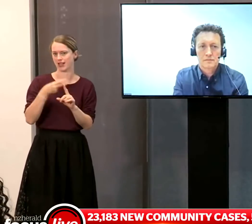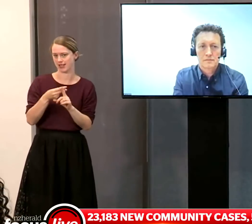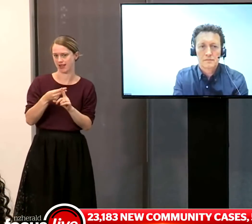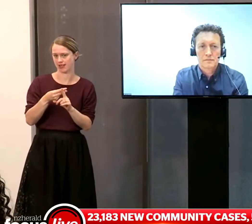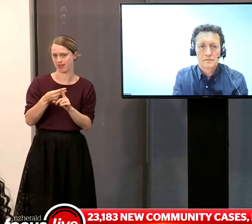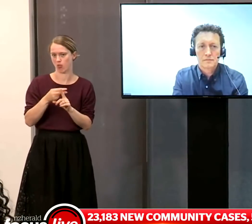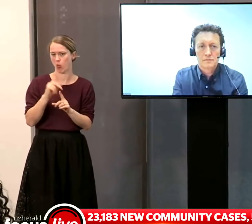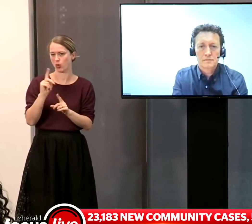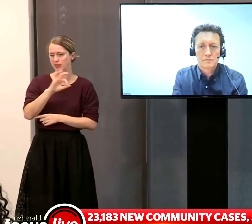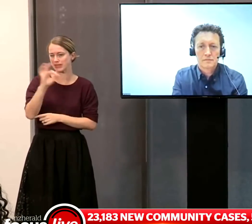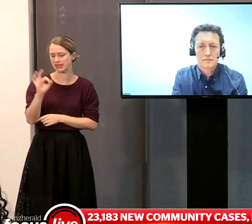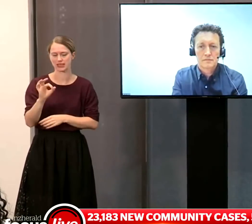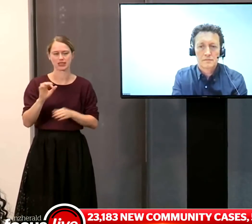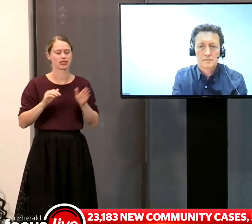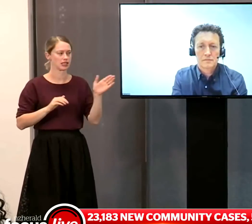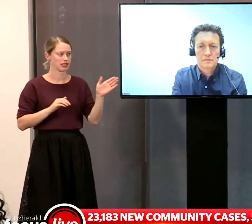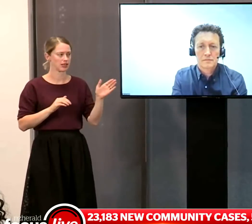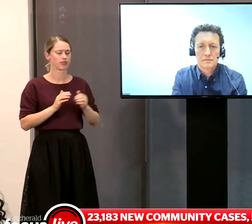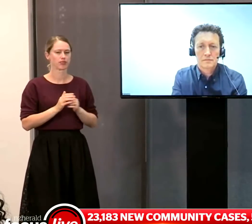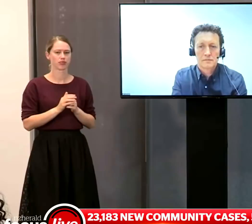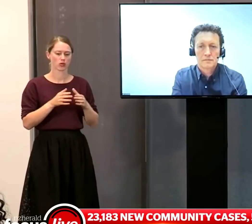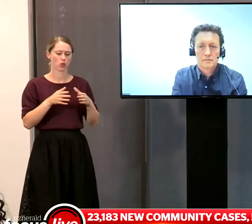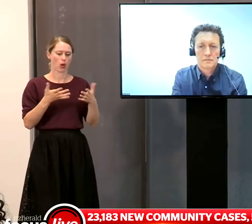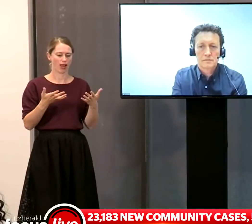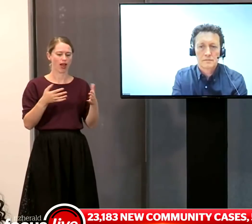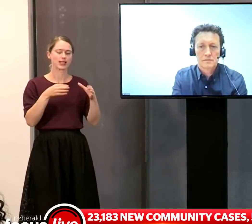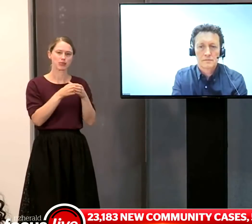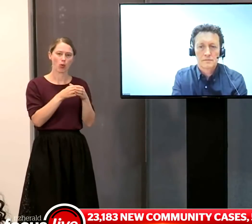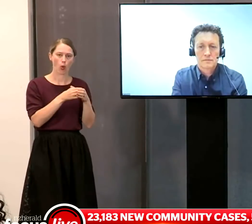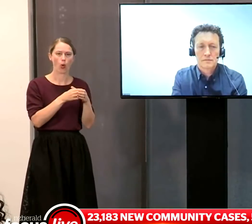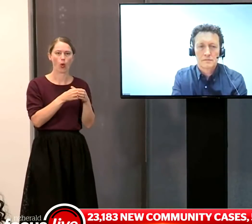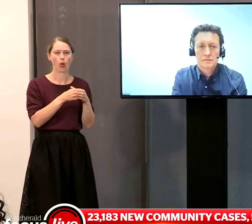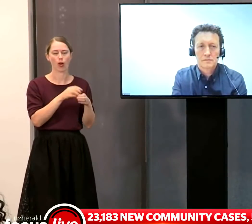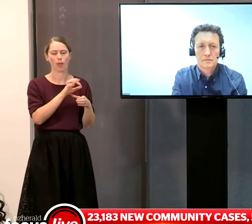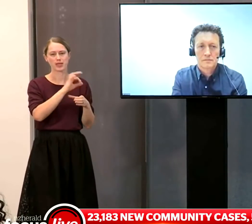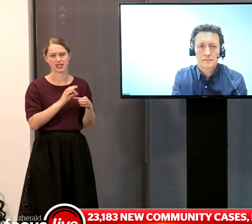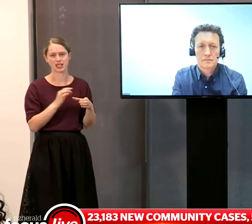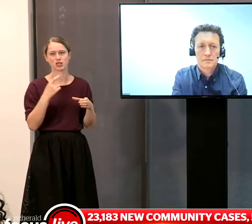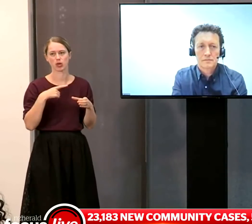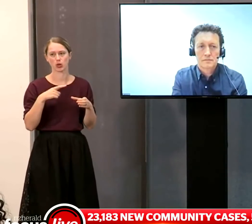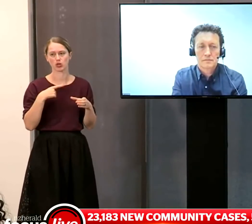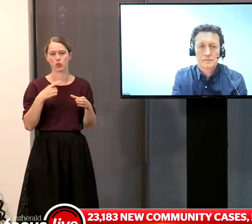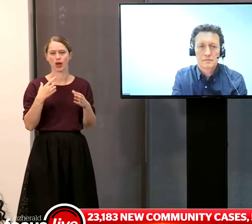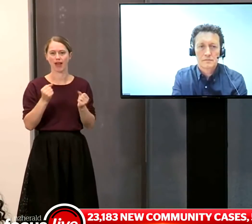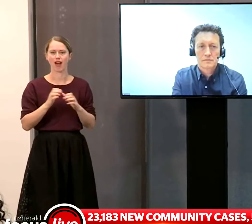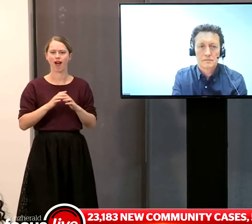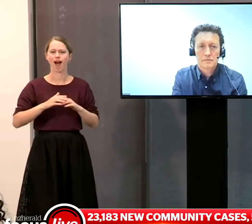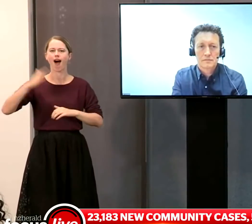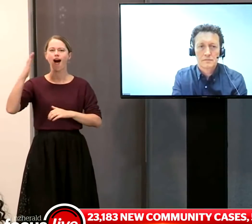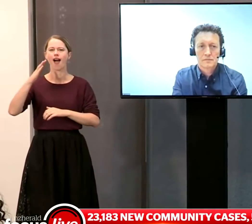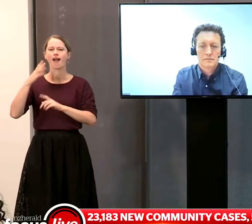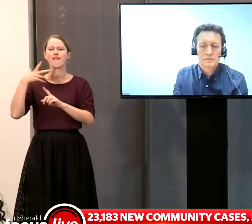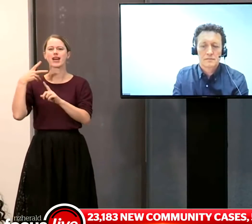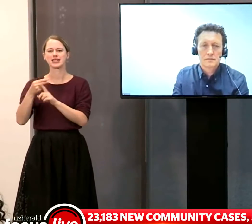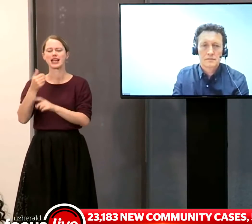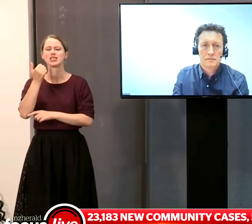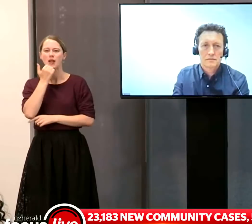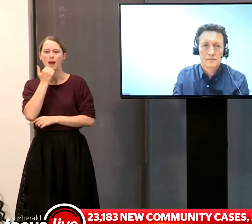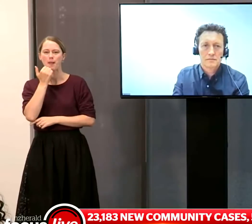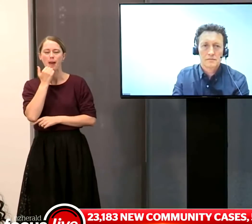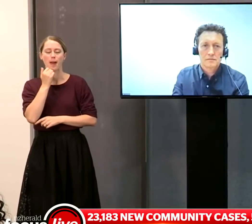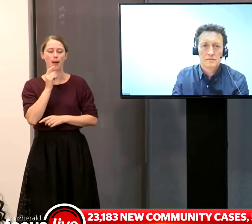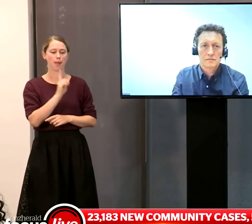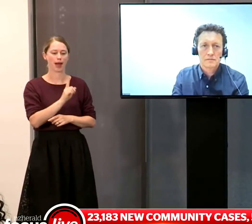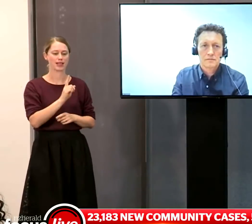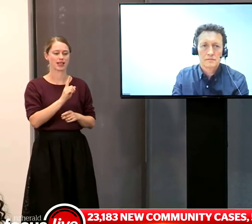unvaccinated? Well, a small proportion, given we've got a very high vaccination rate, except to say that